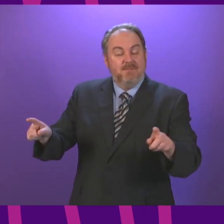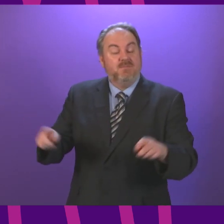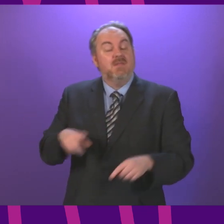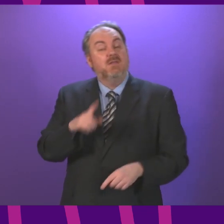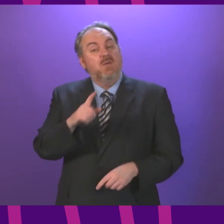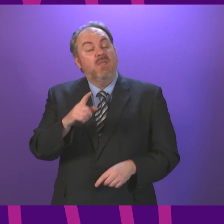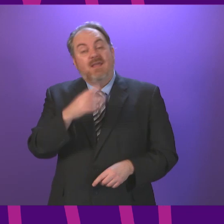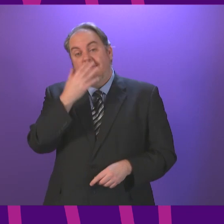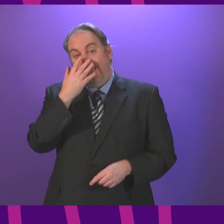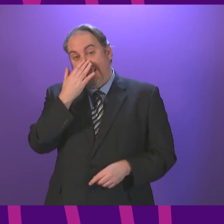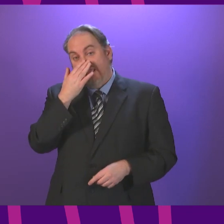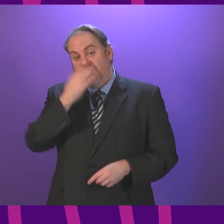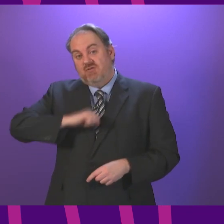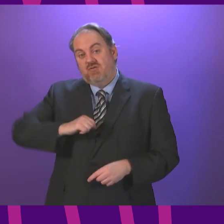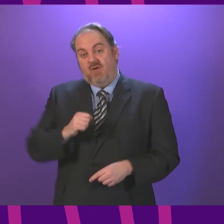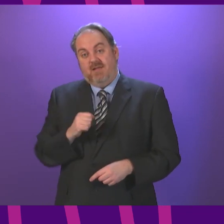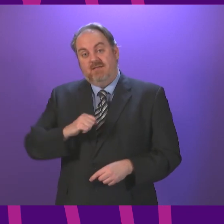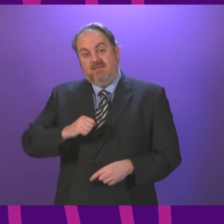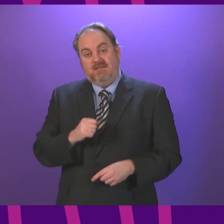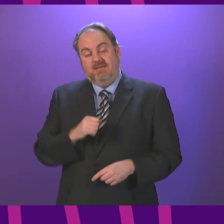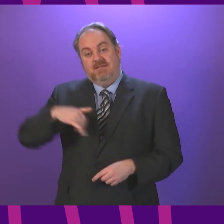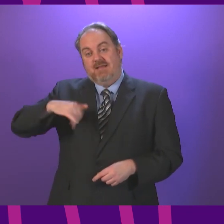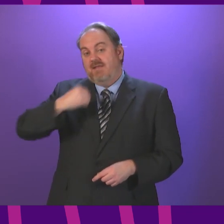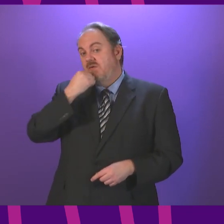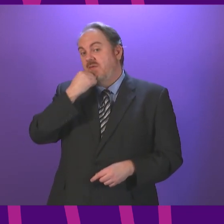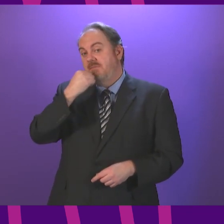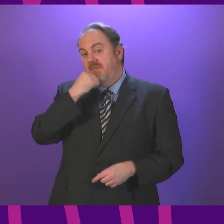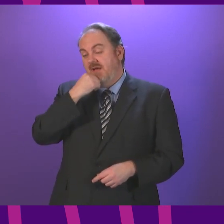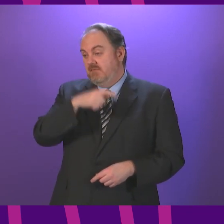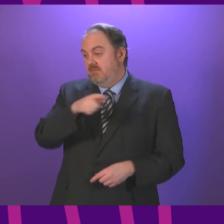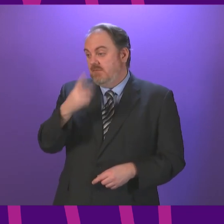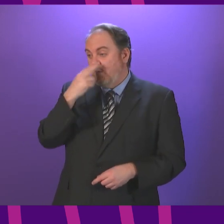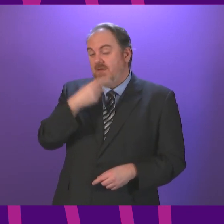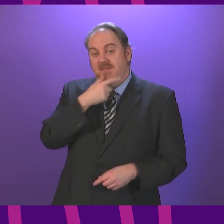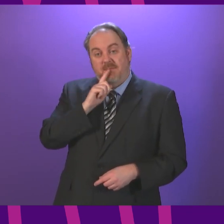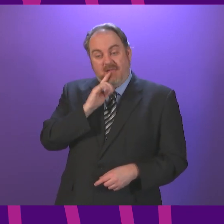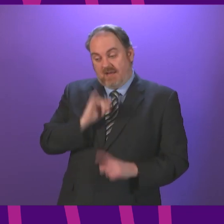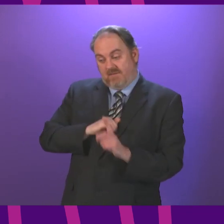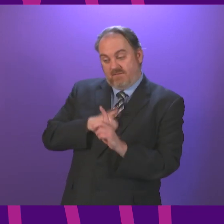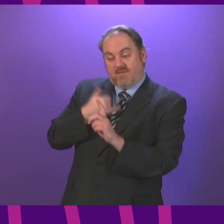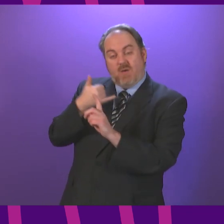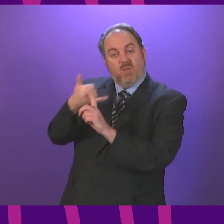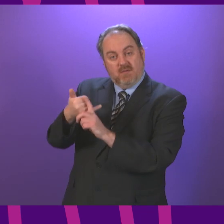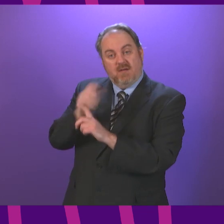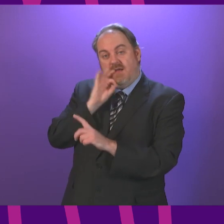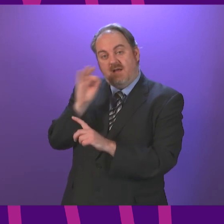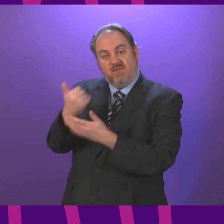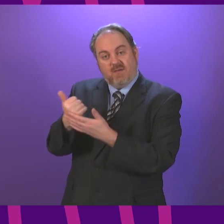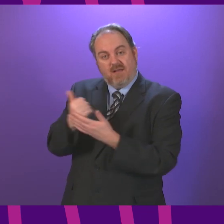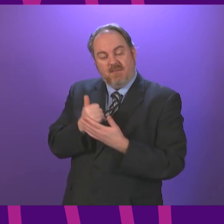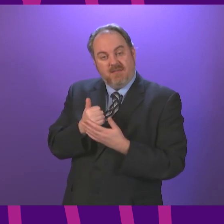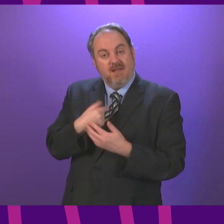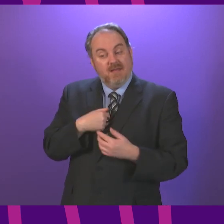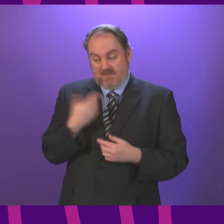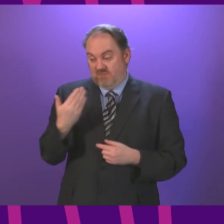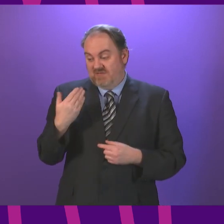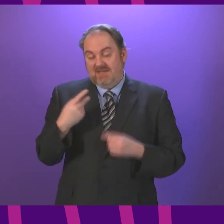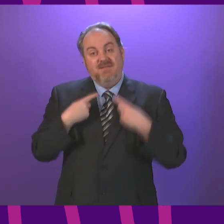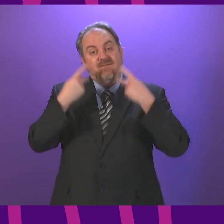Scotland helpline, 0800 1244 222. Round about exactly this time last year, I visited Age Scotland